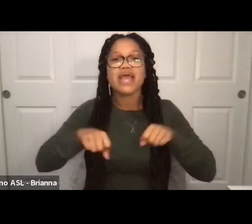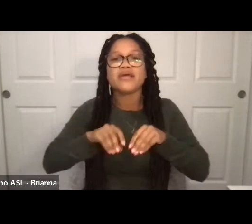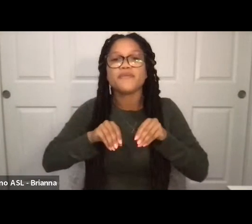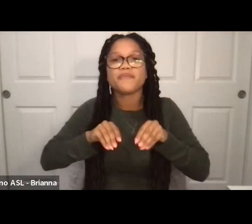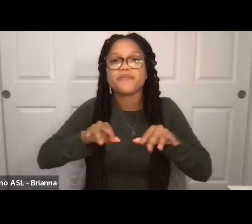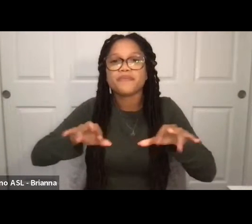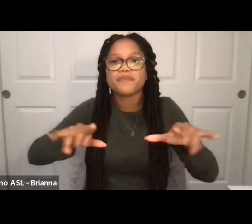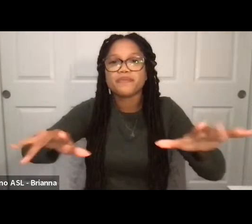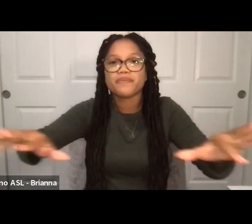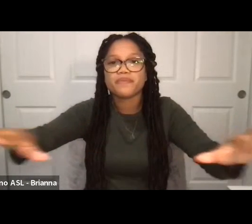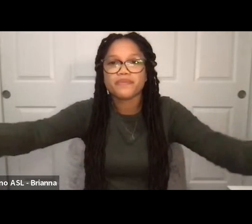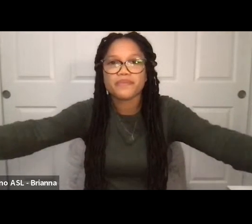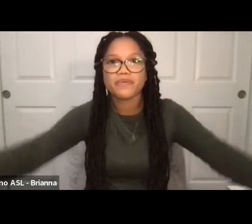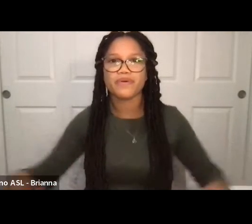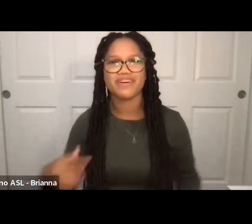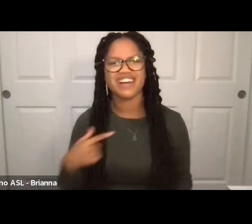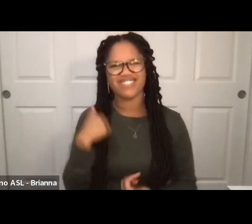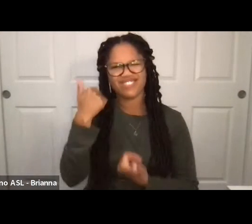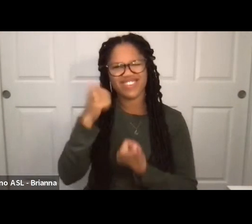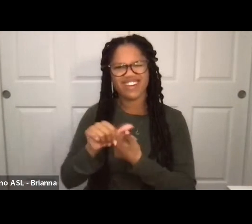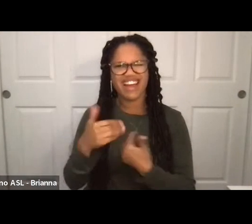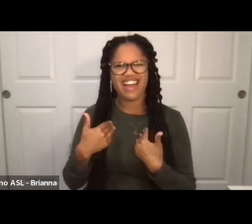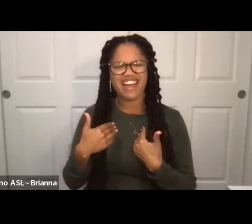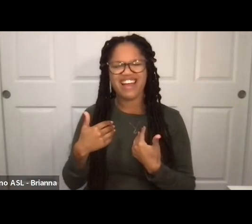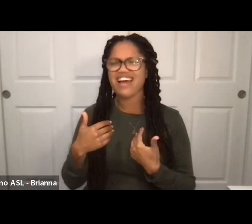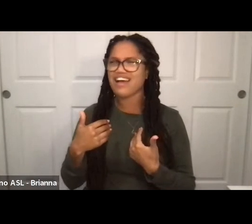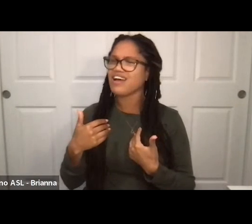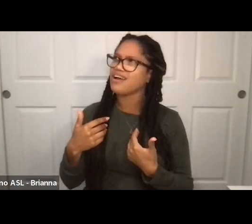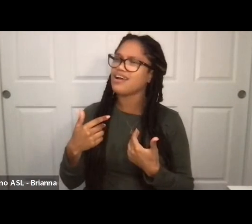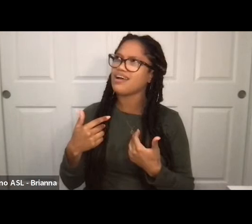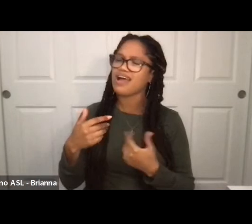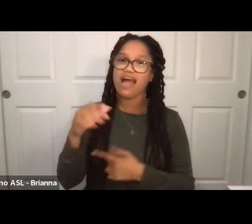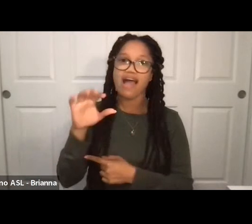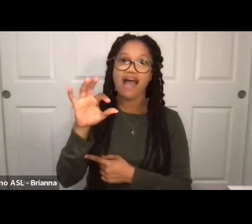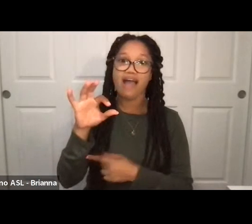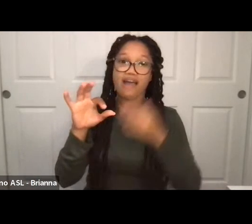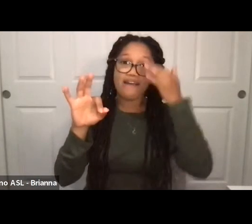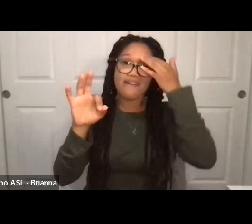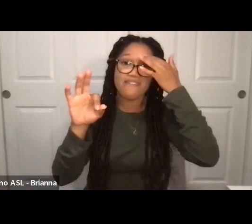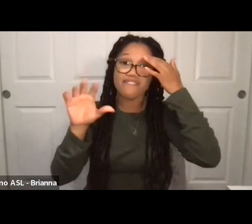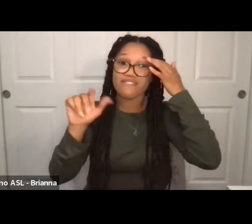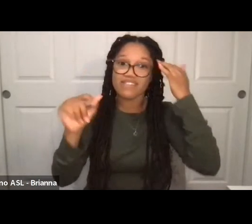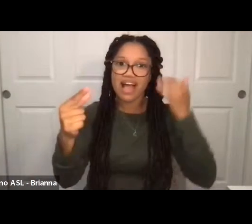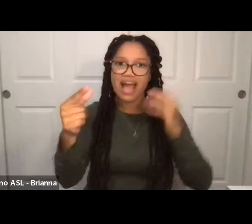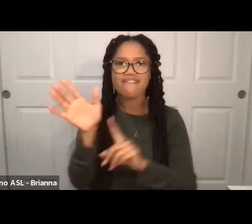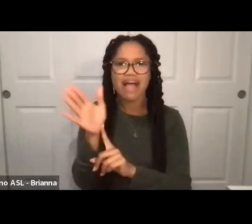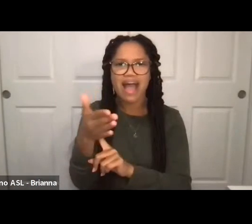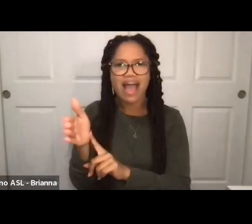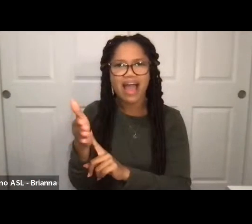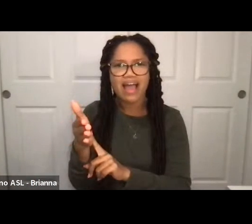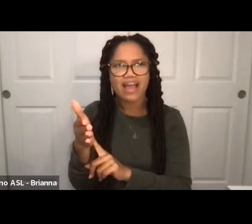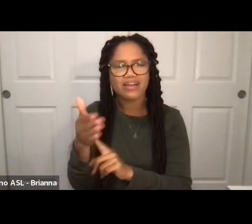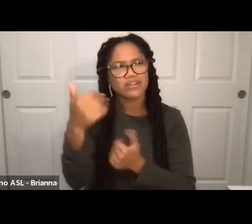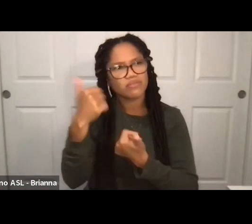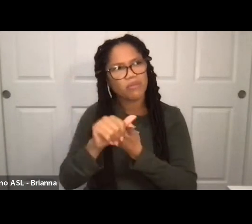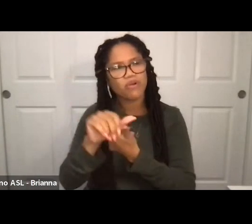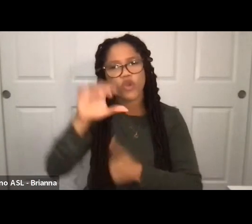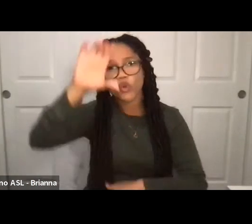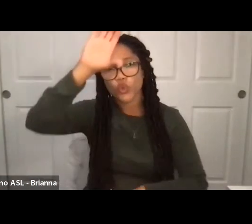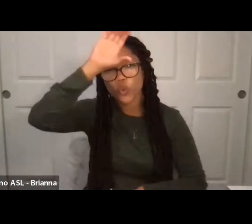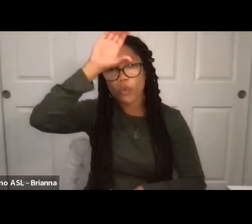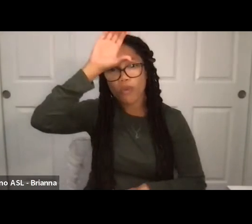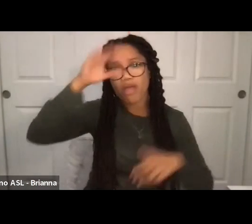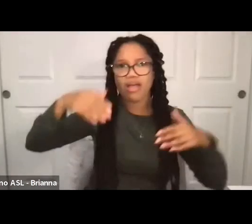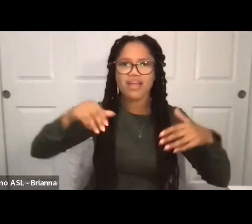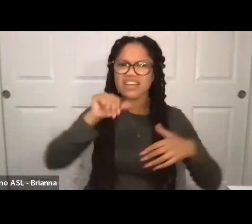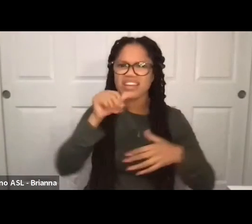I had to sign, there was this flag going around because Cuba was excluded. They didn't give the Cuban delegates visas to come